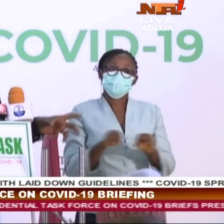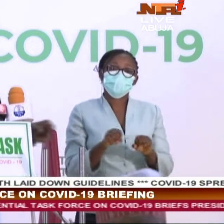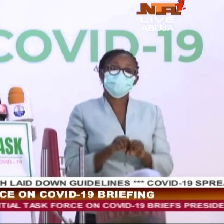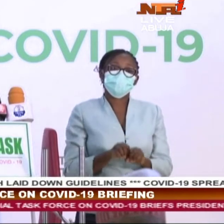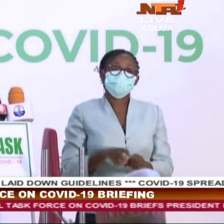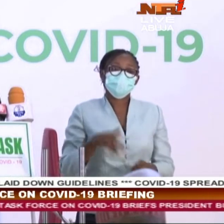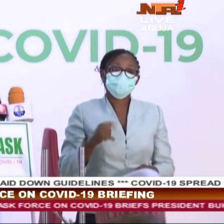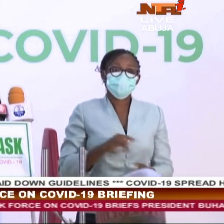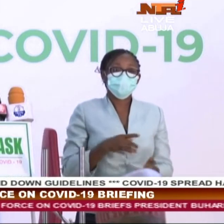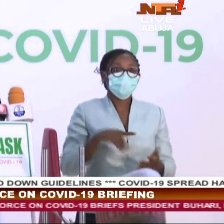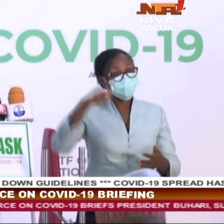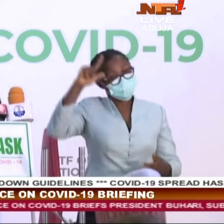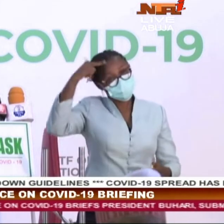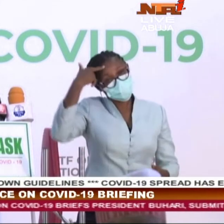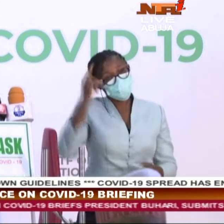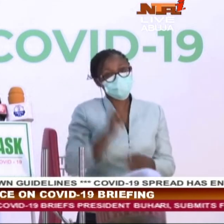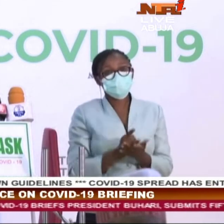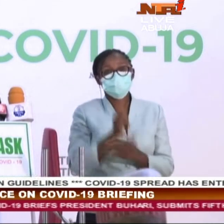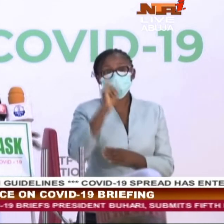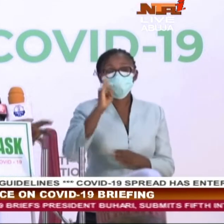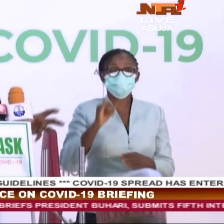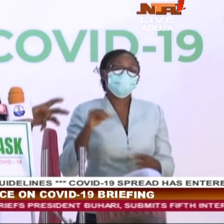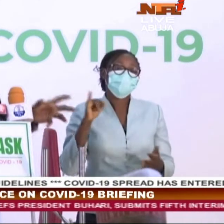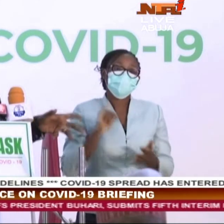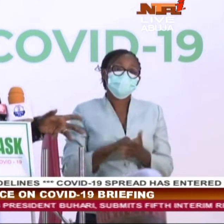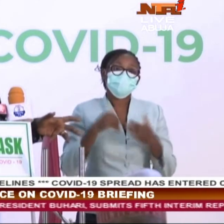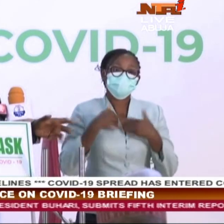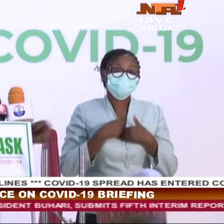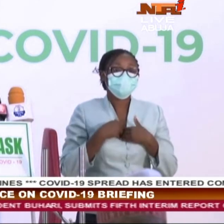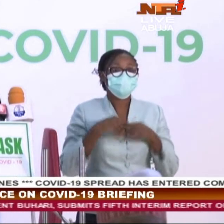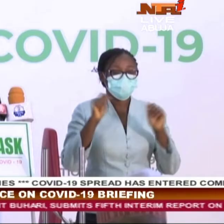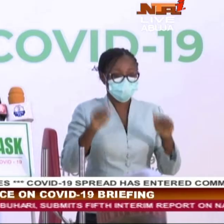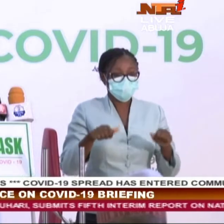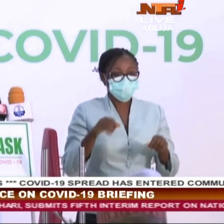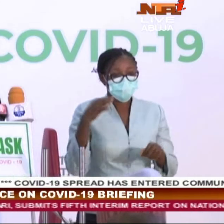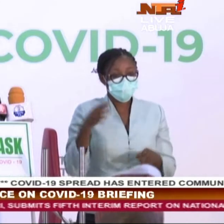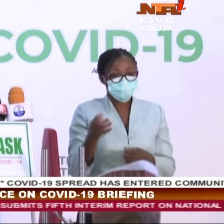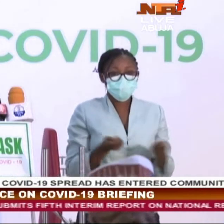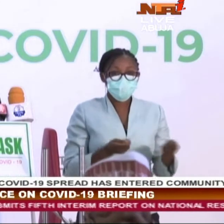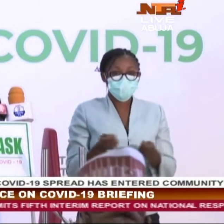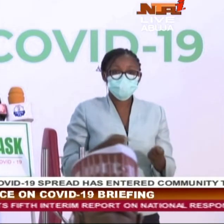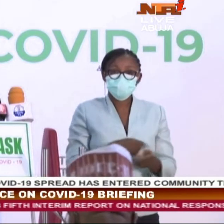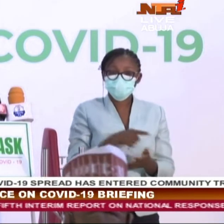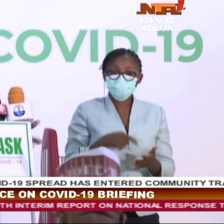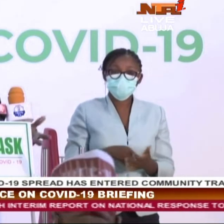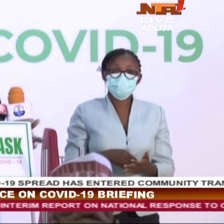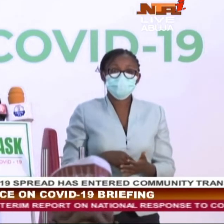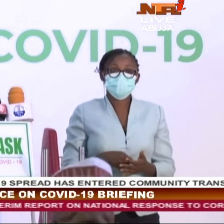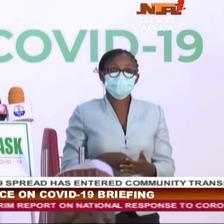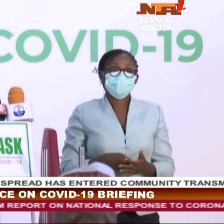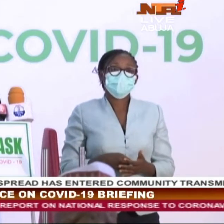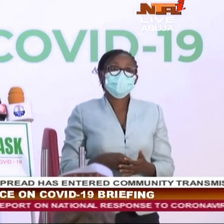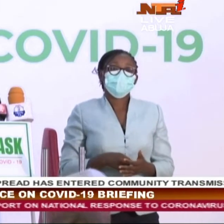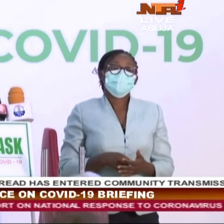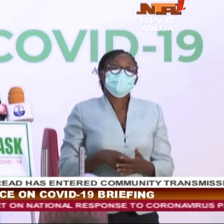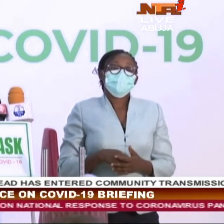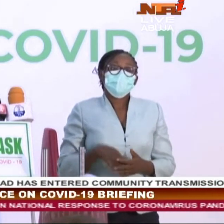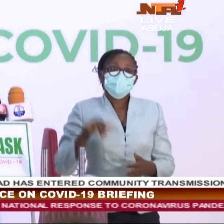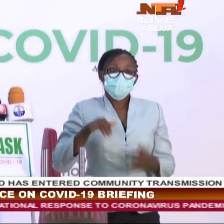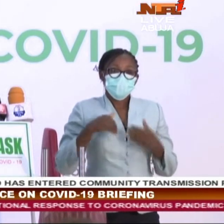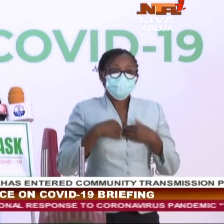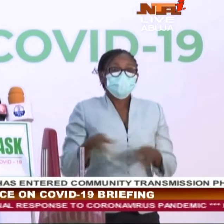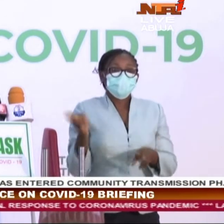government institutions who have the responsibility of managing the aviation industry will review their charges,